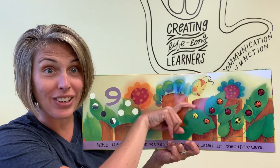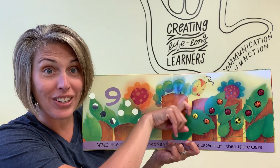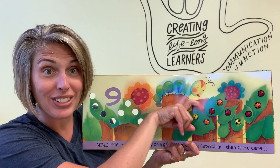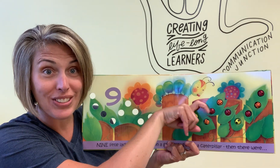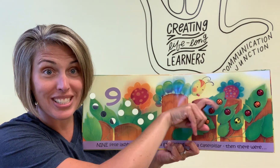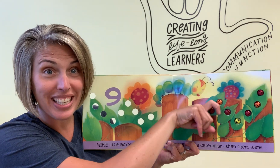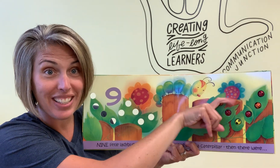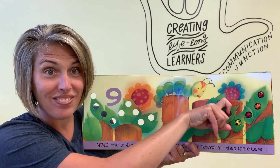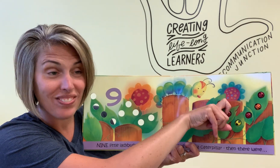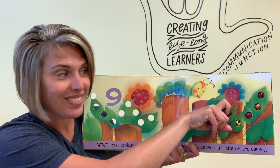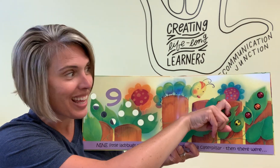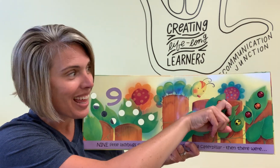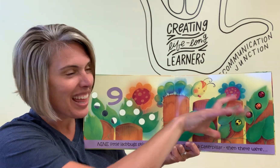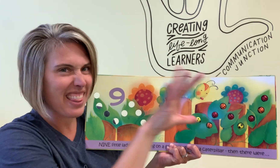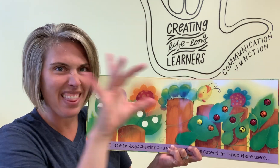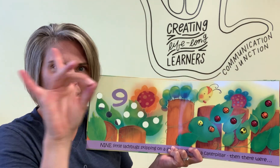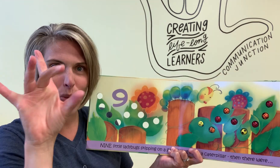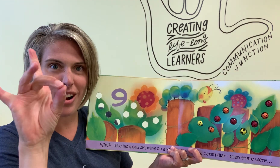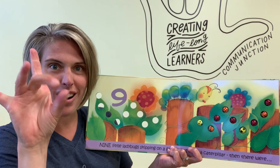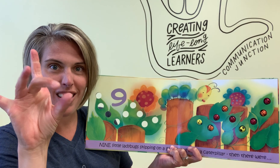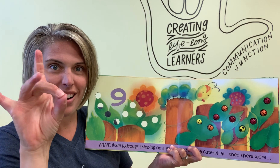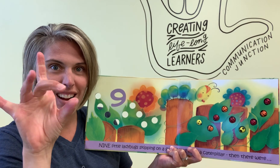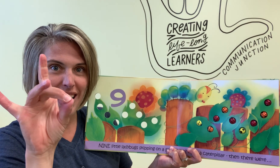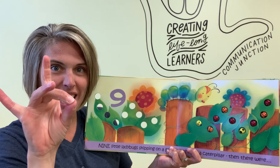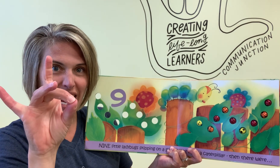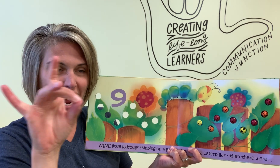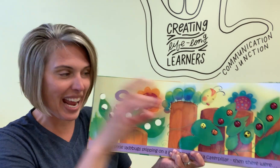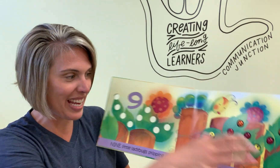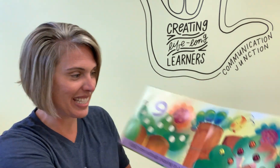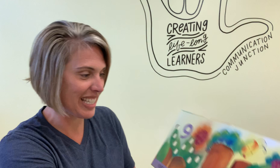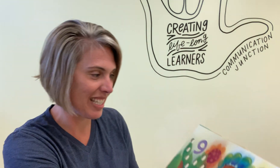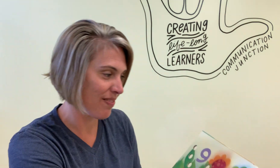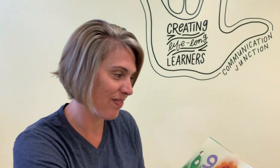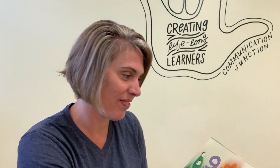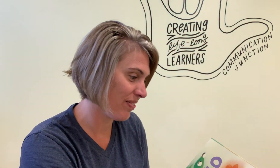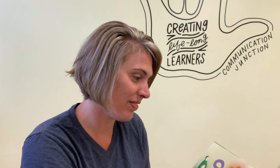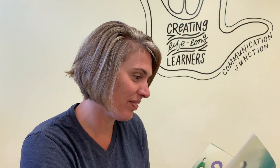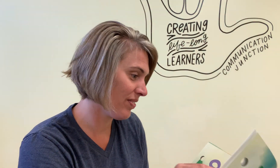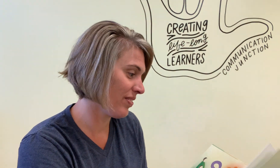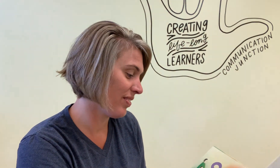caterpillar. Do you see him? Then there were 8